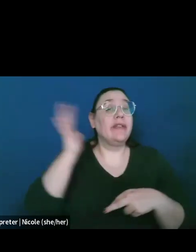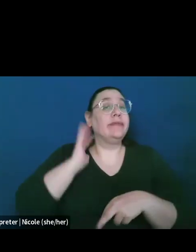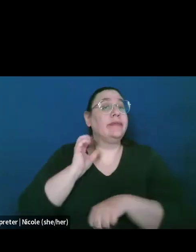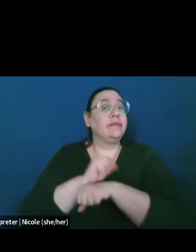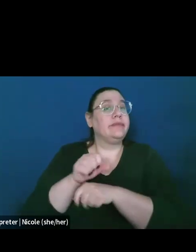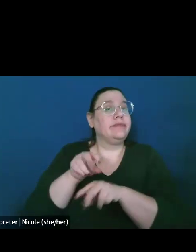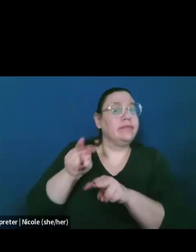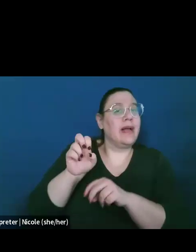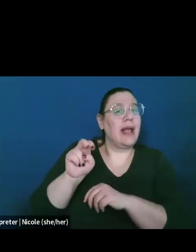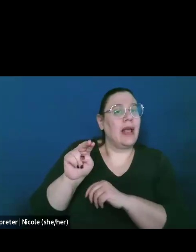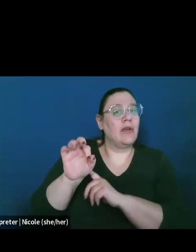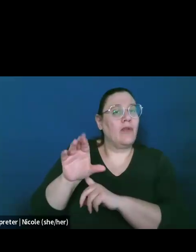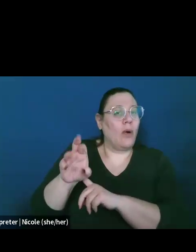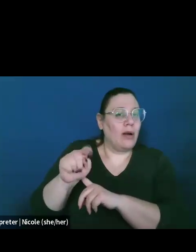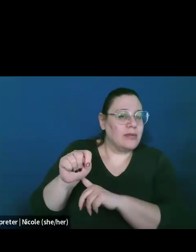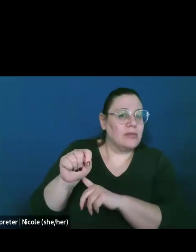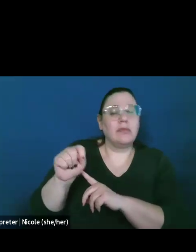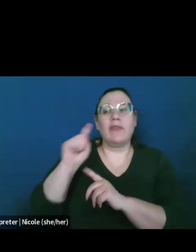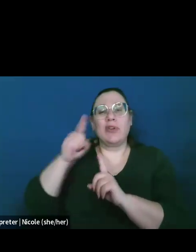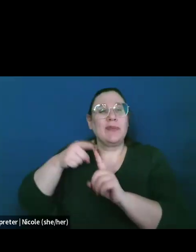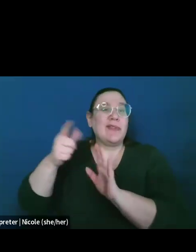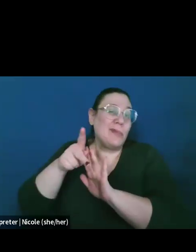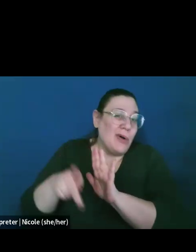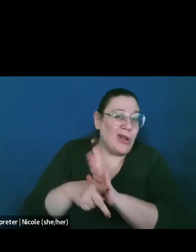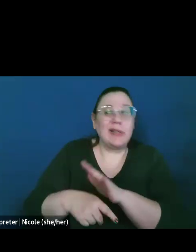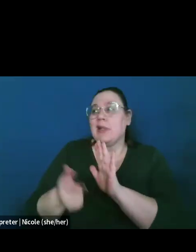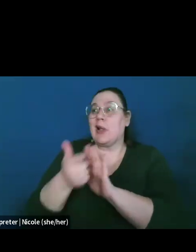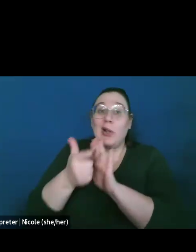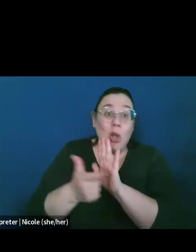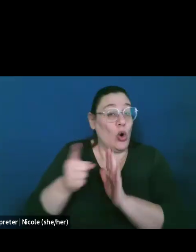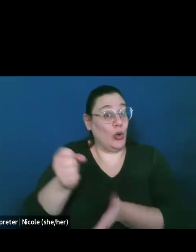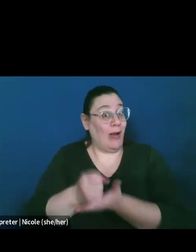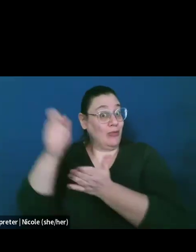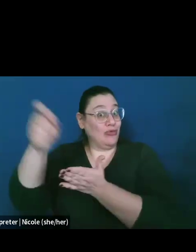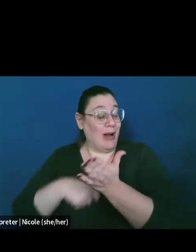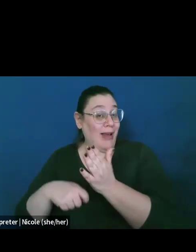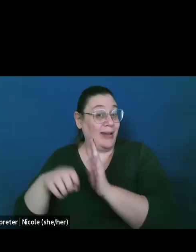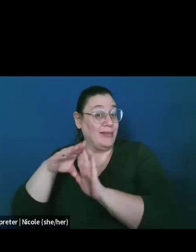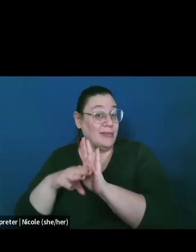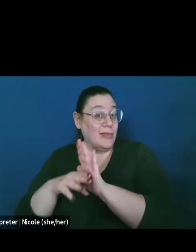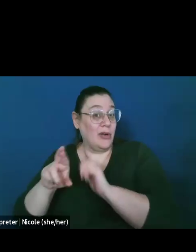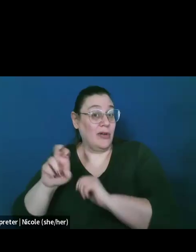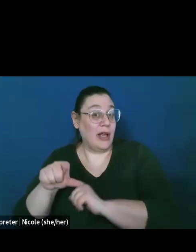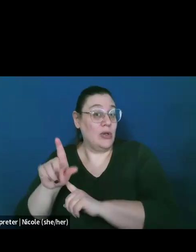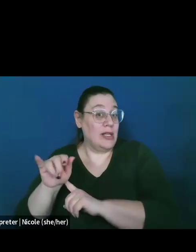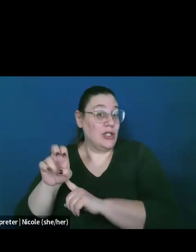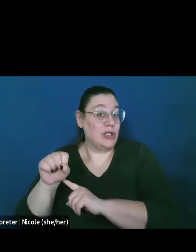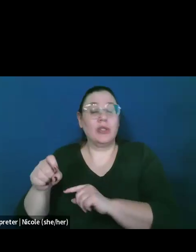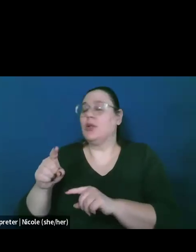specific policy or law, or you helped write regulations, um, you